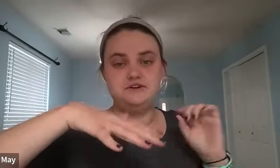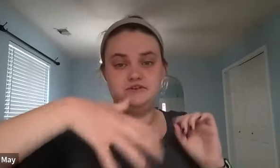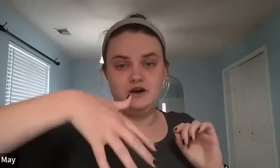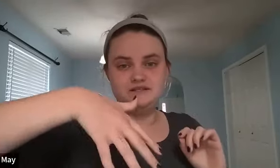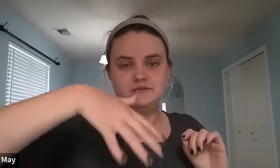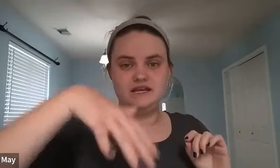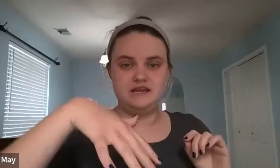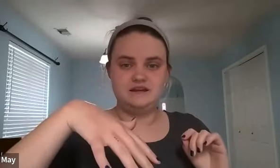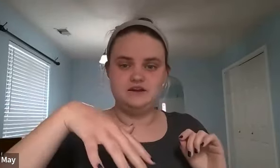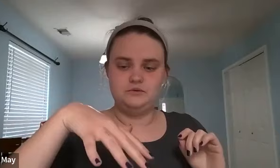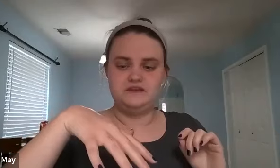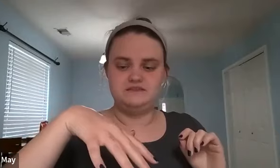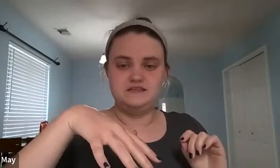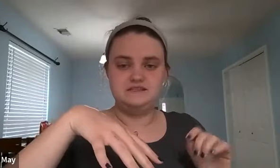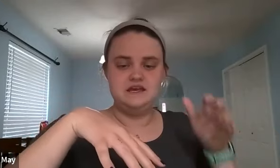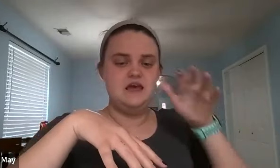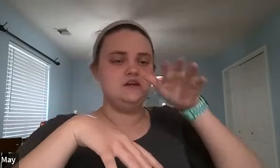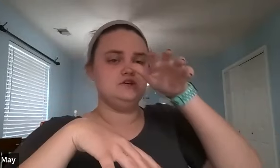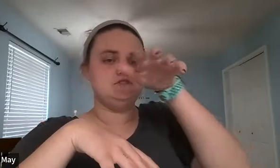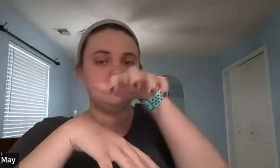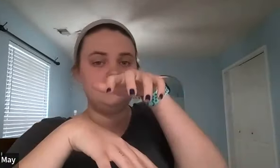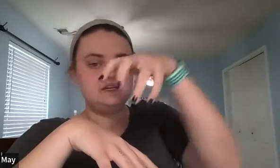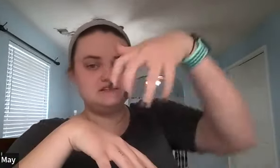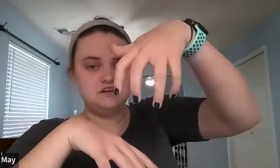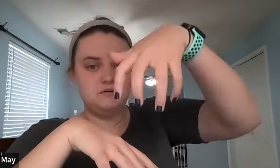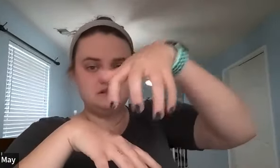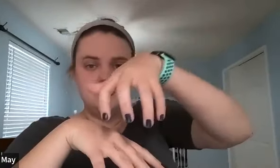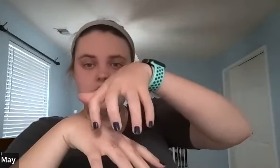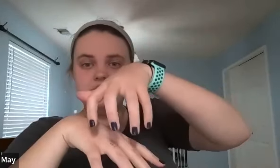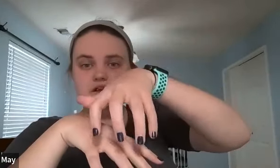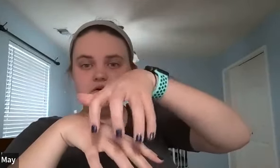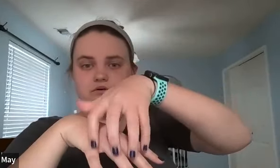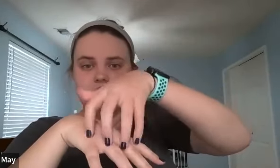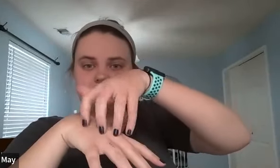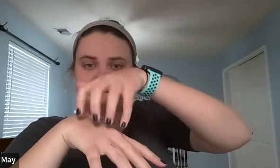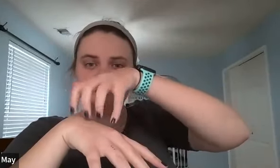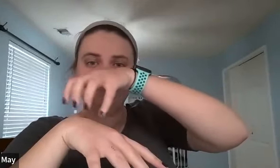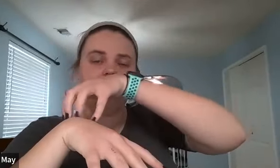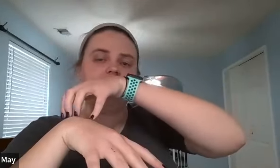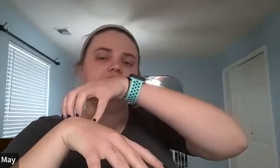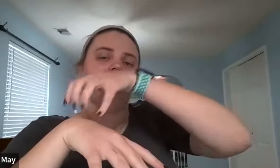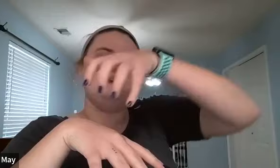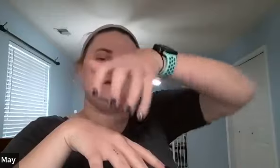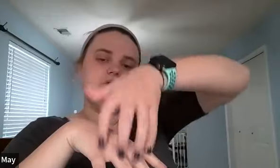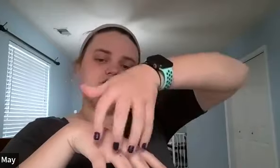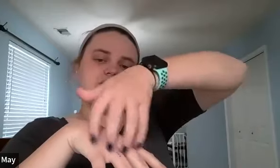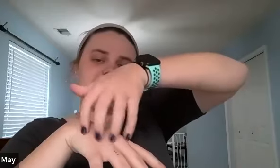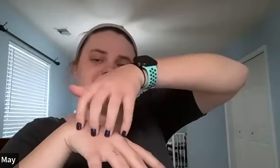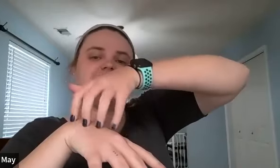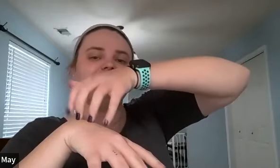your non-dominant hand kind of open like this. Your dominant's gonna go on top and go grapes. And the image is basically